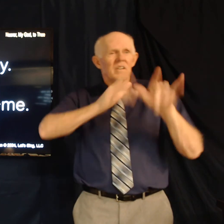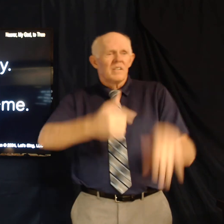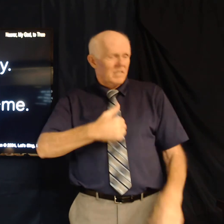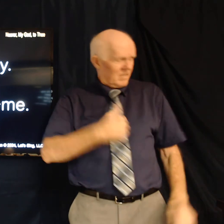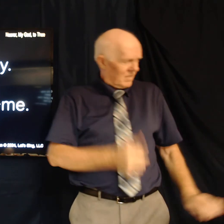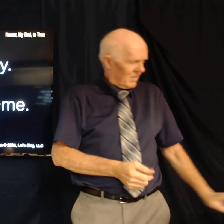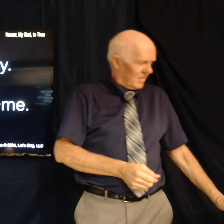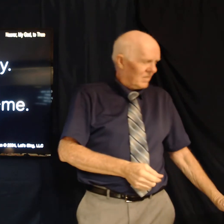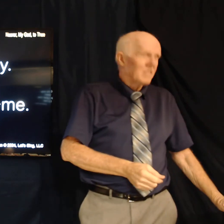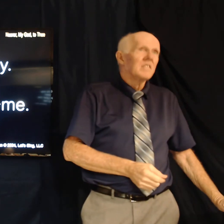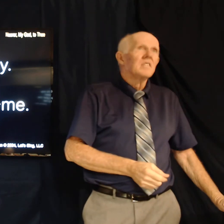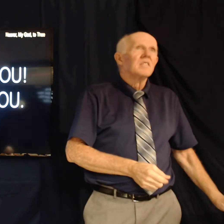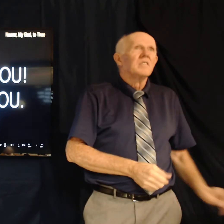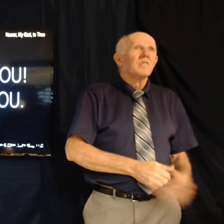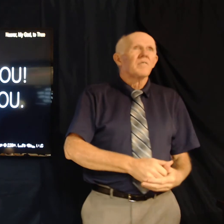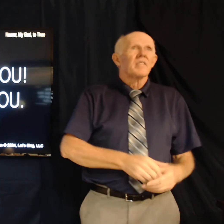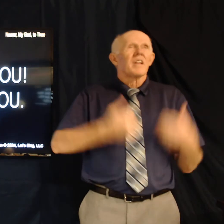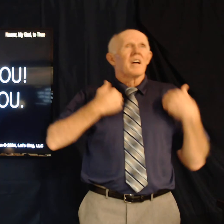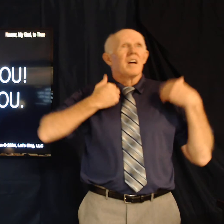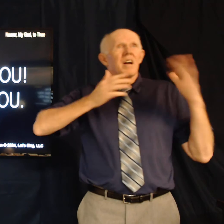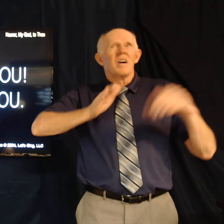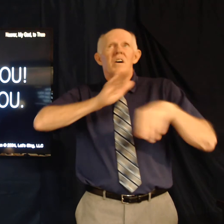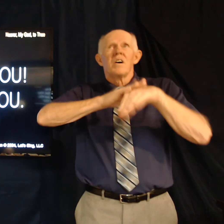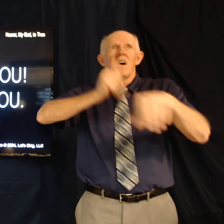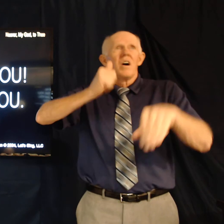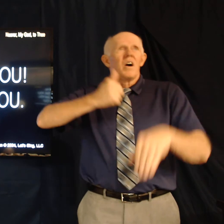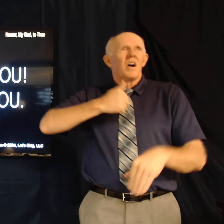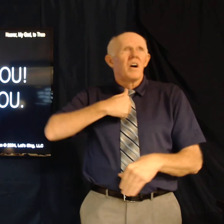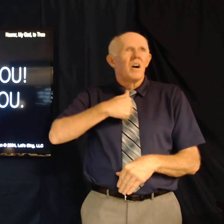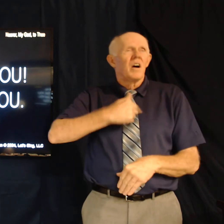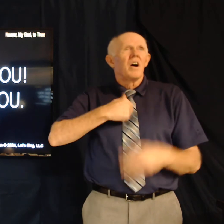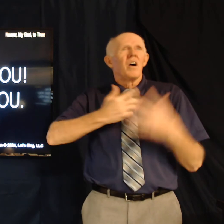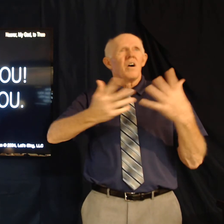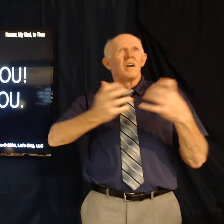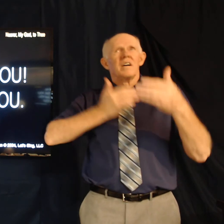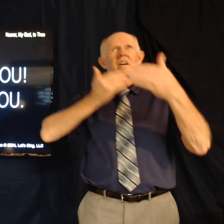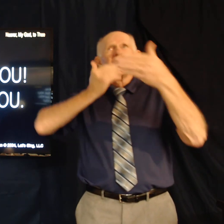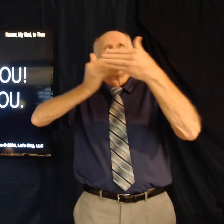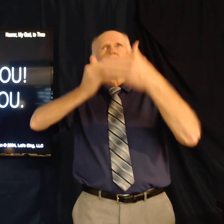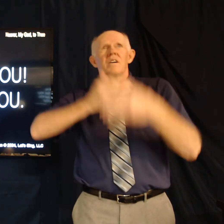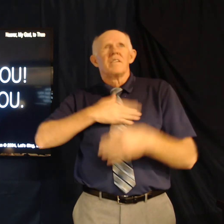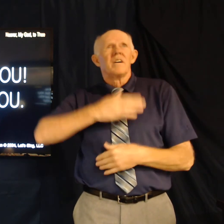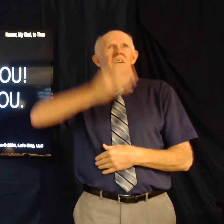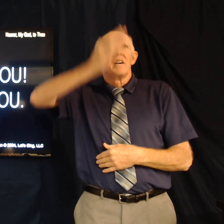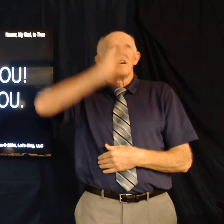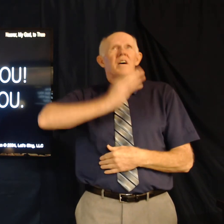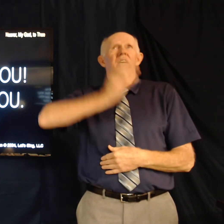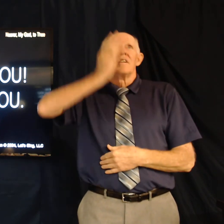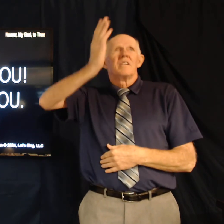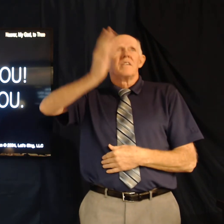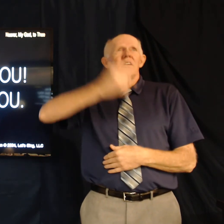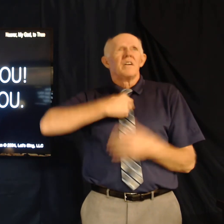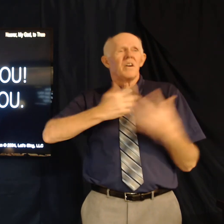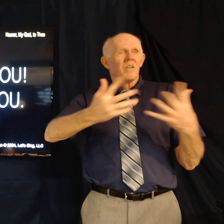have mercy on me. The angels call me. I want near my God to